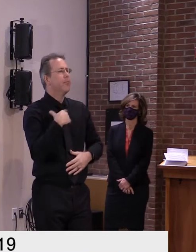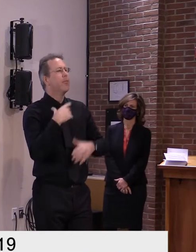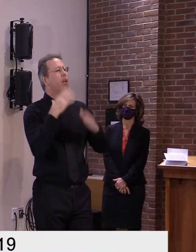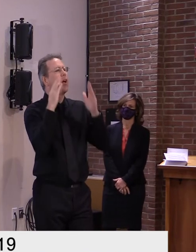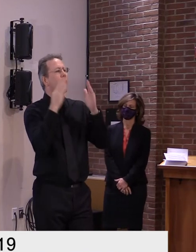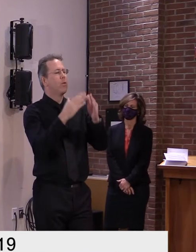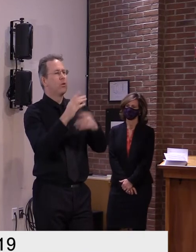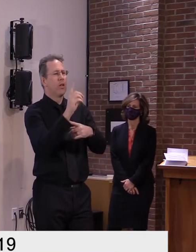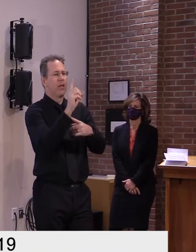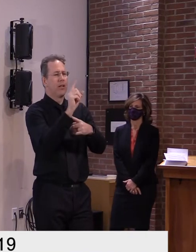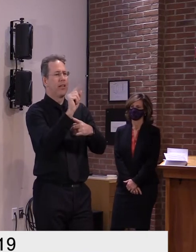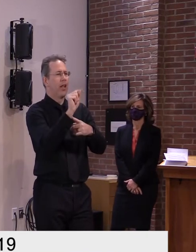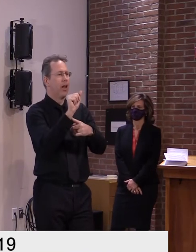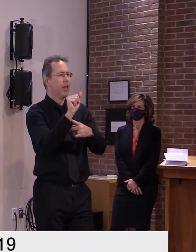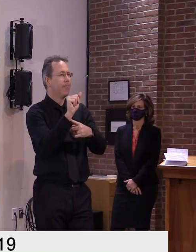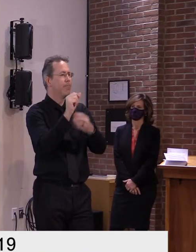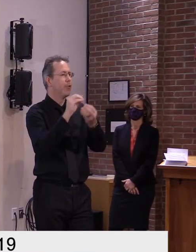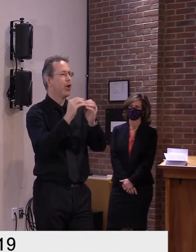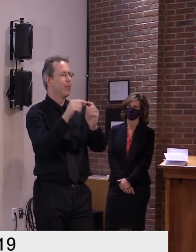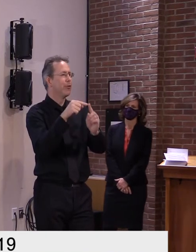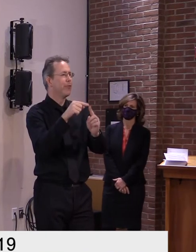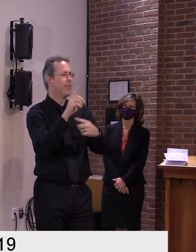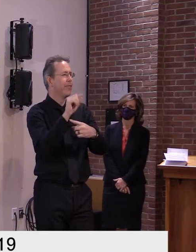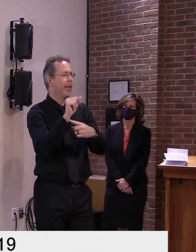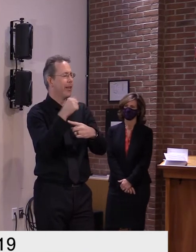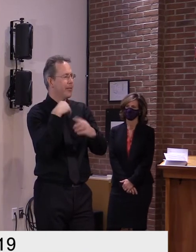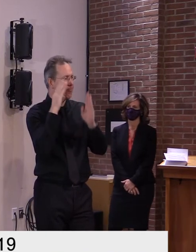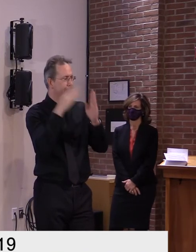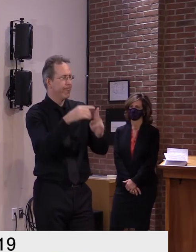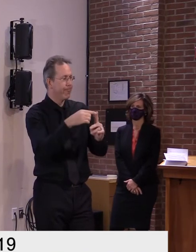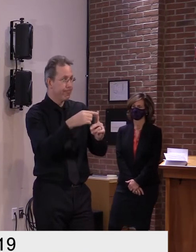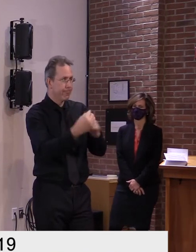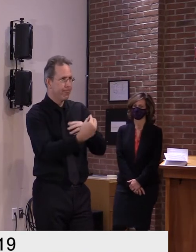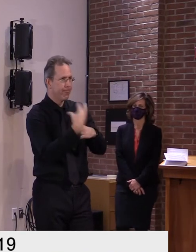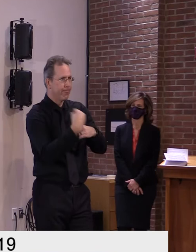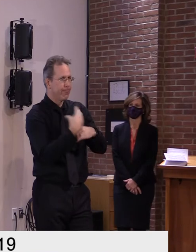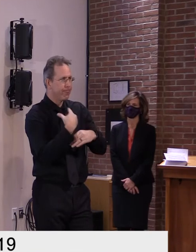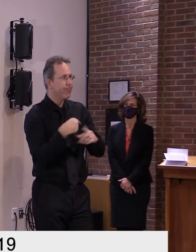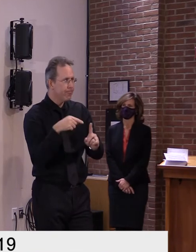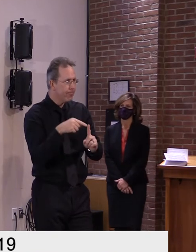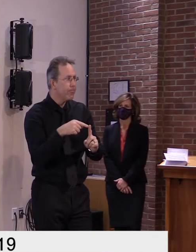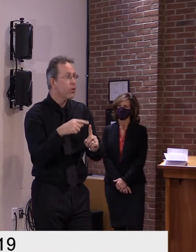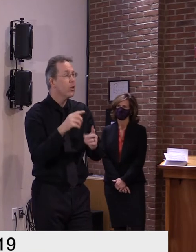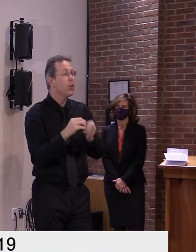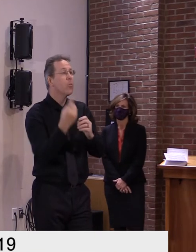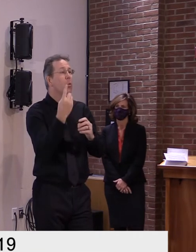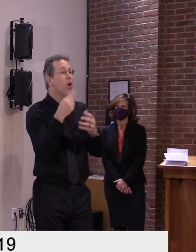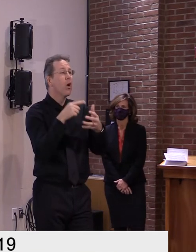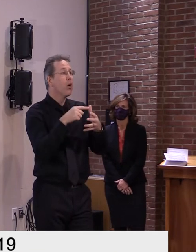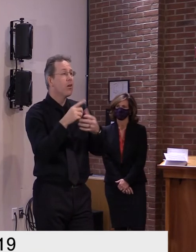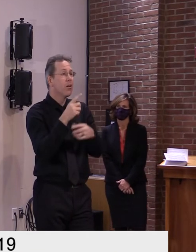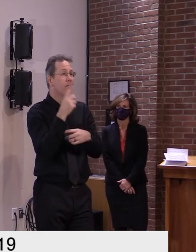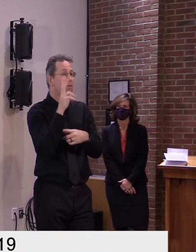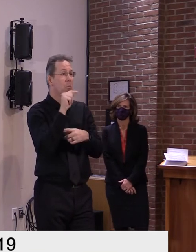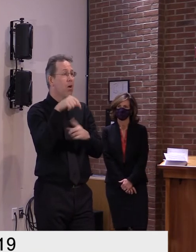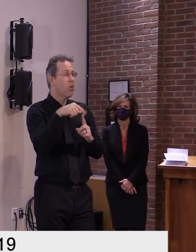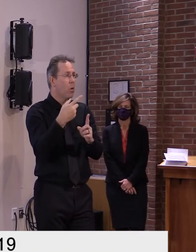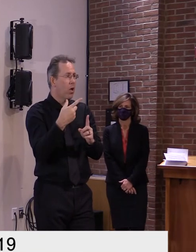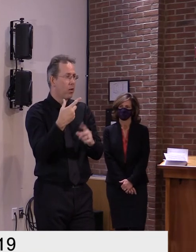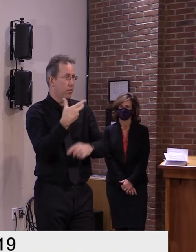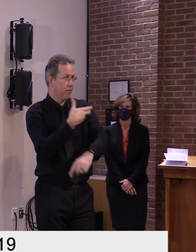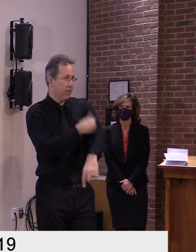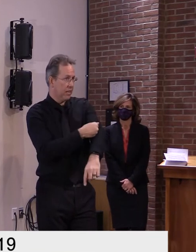to long-term care facilities, is getting kids back acclimated to a normal life. And I think recreational sports is